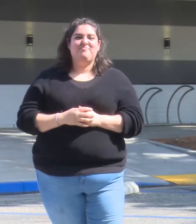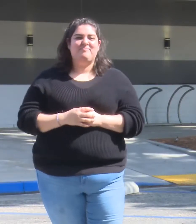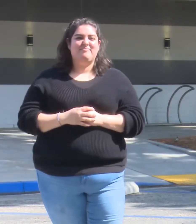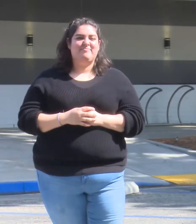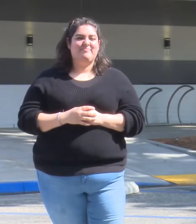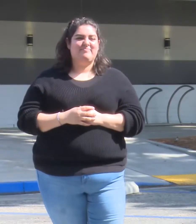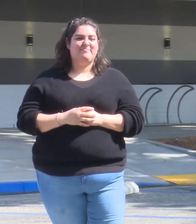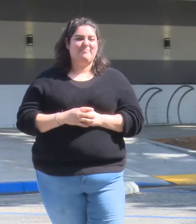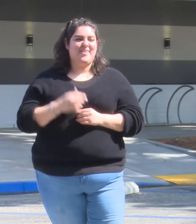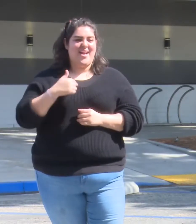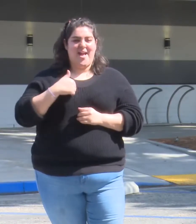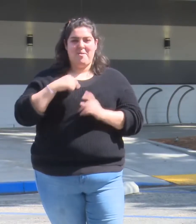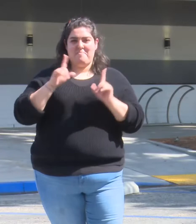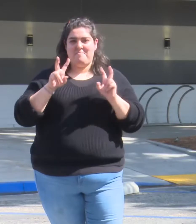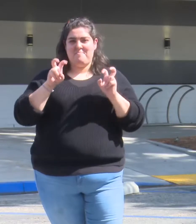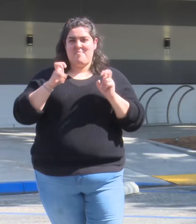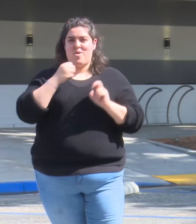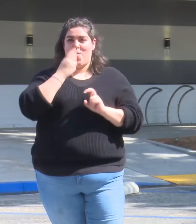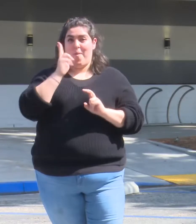warm act.